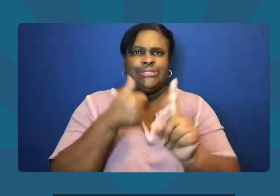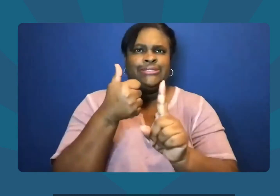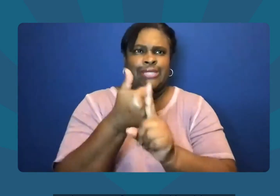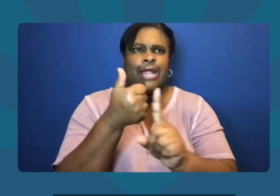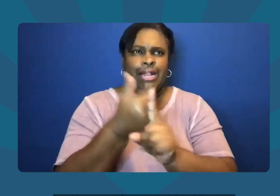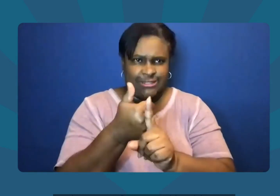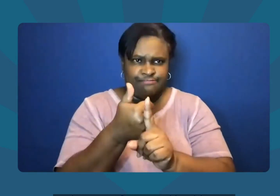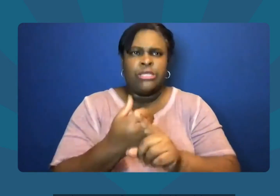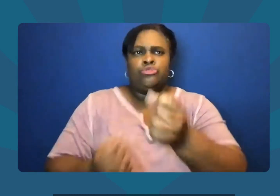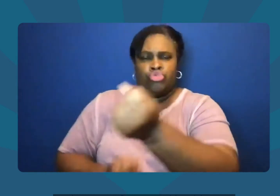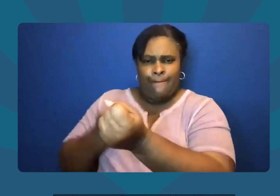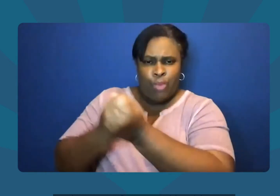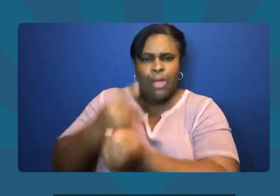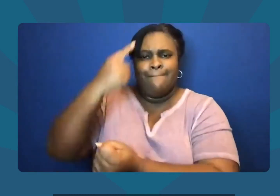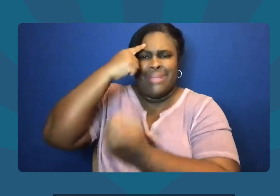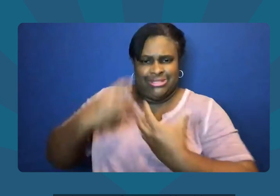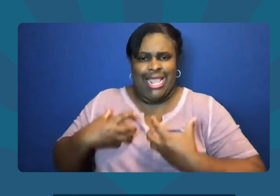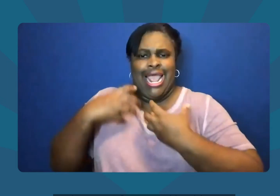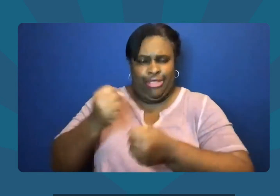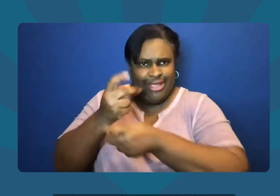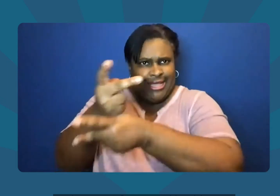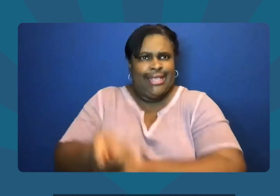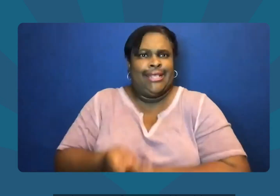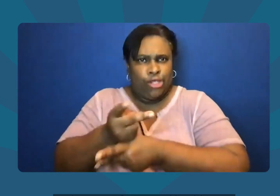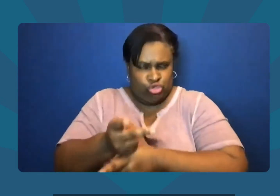and support for mental health care.